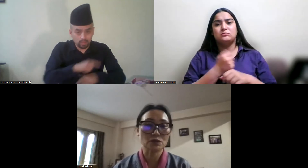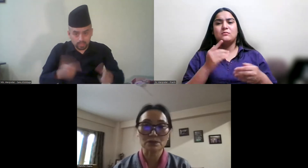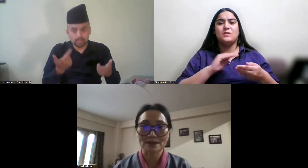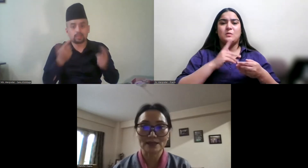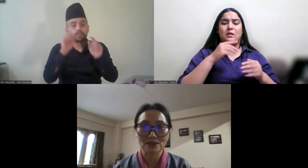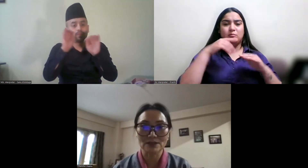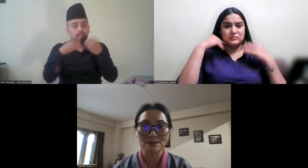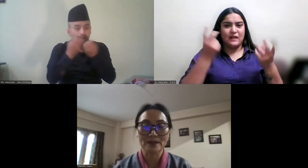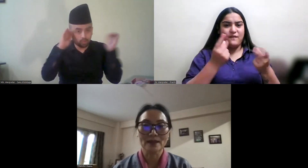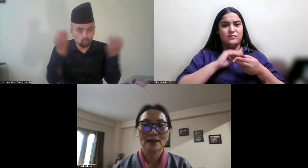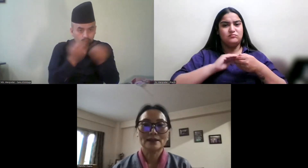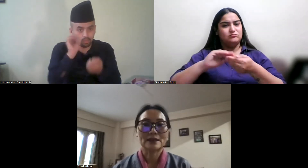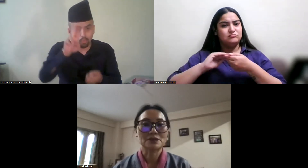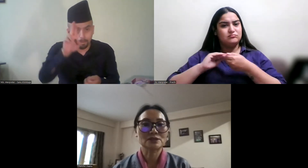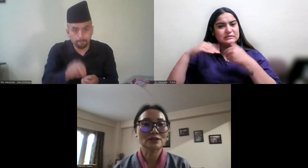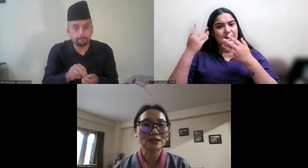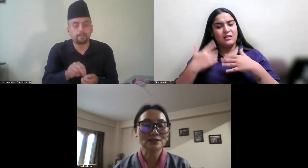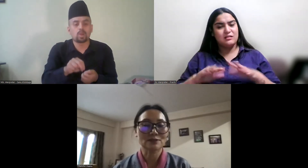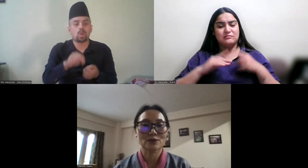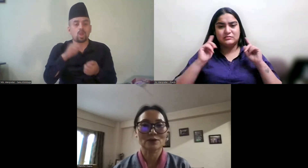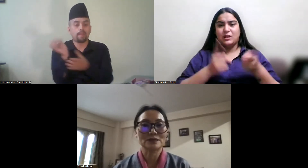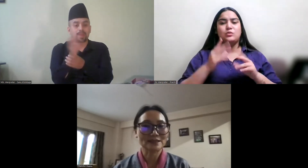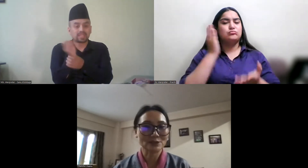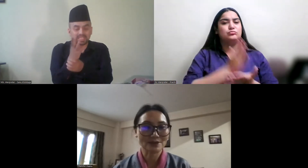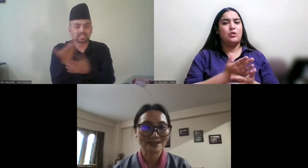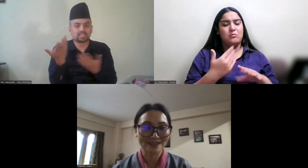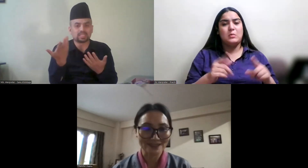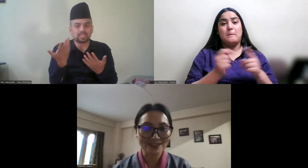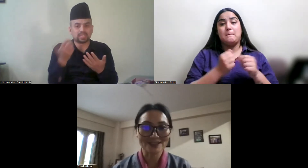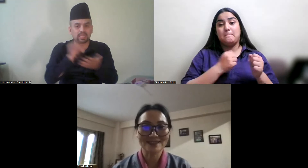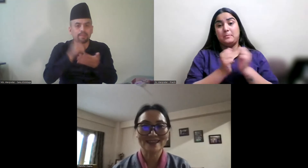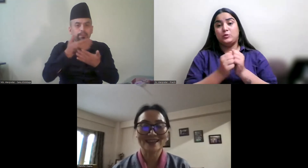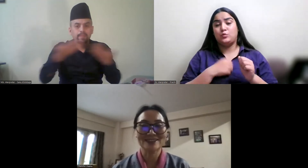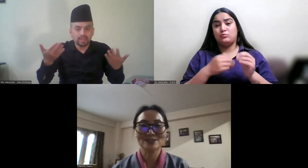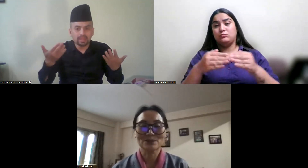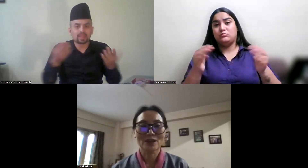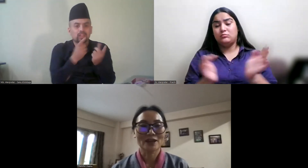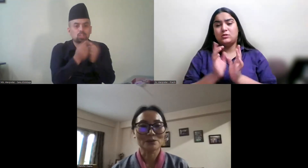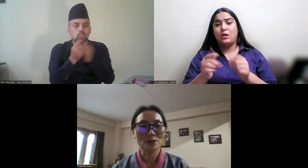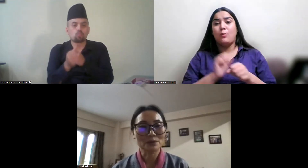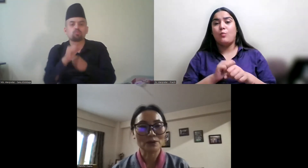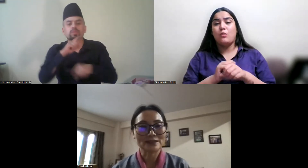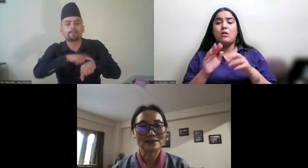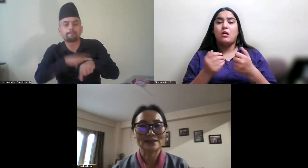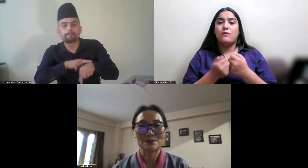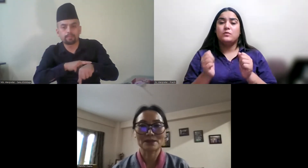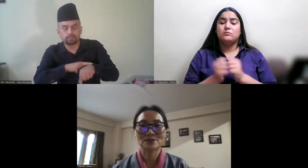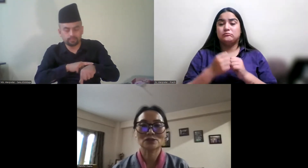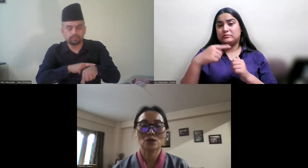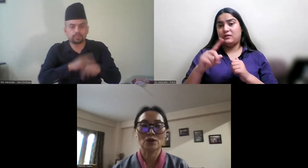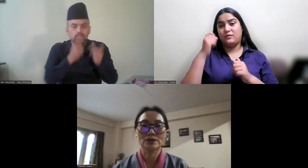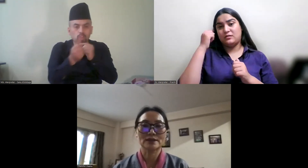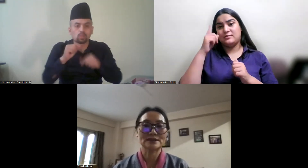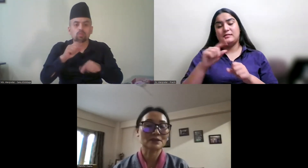better social protection, the emerging need for media literacy in this digital age, and more importantly, the